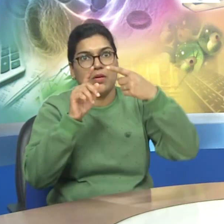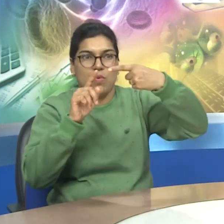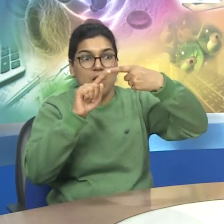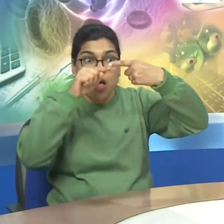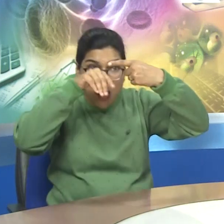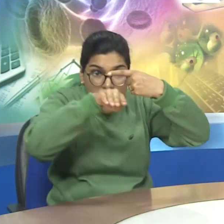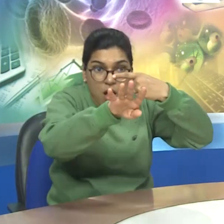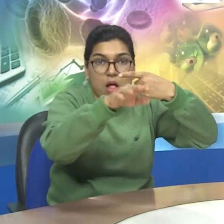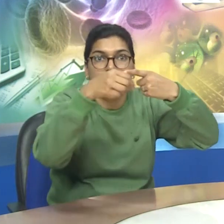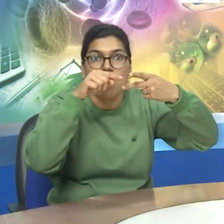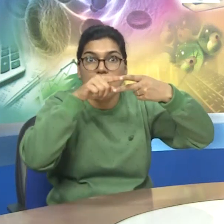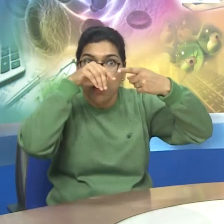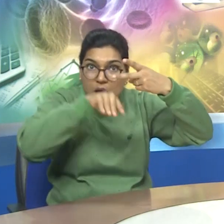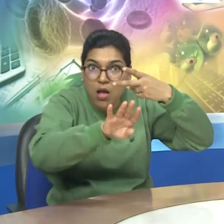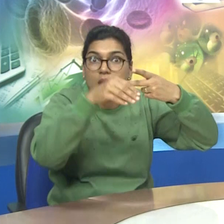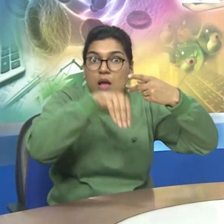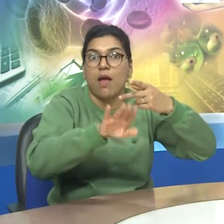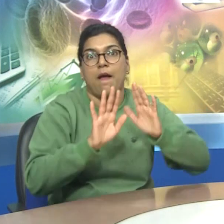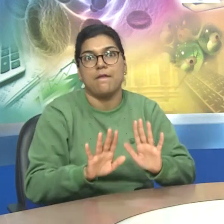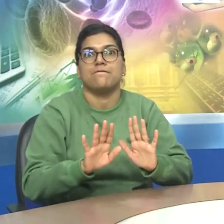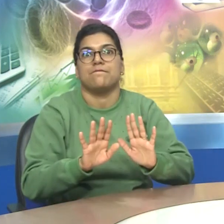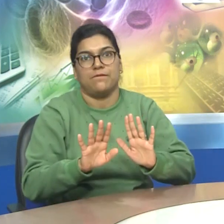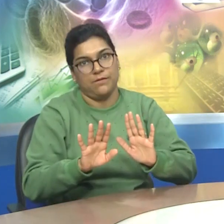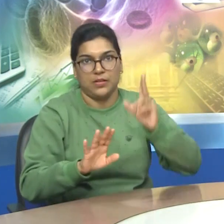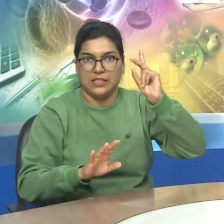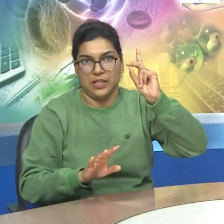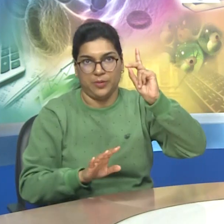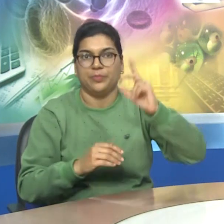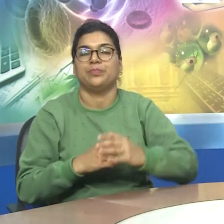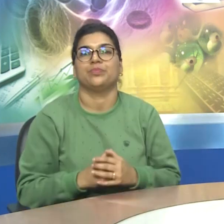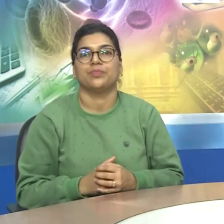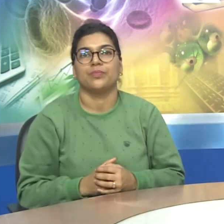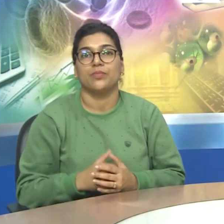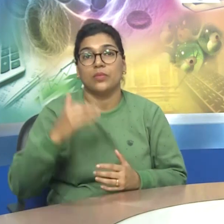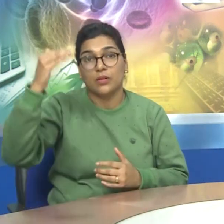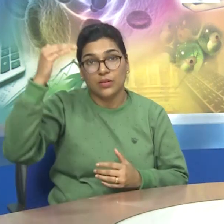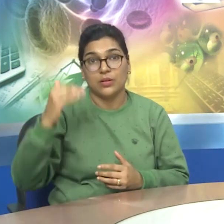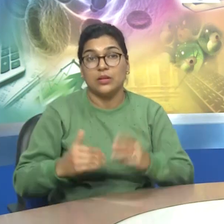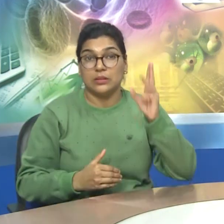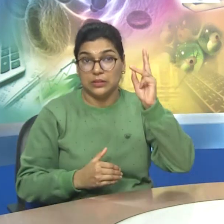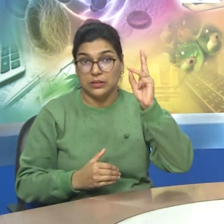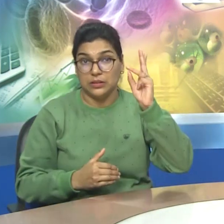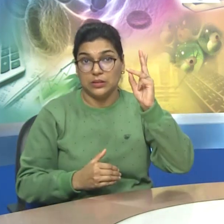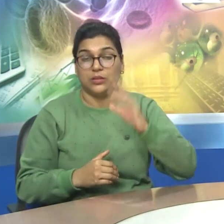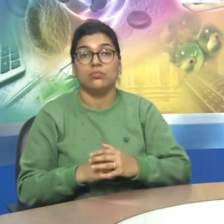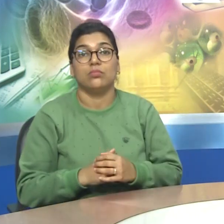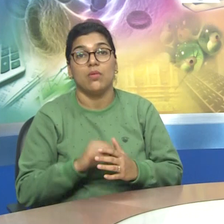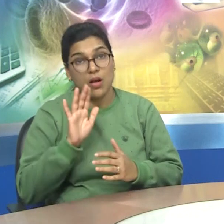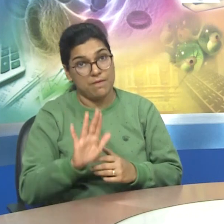the category 1, there would be 1.1, 1.2, 1.3,